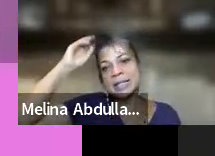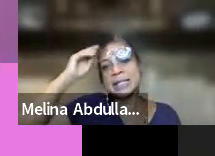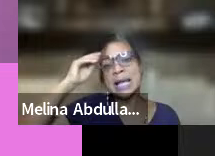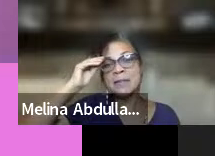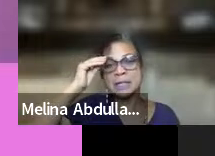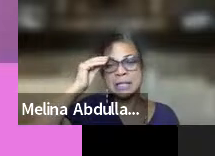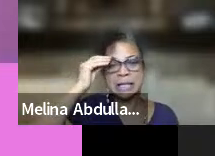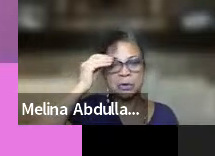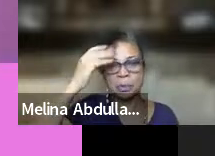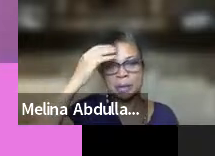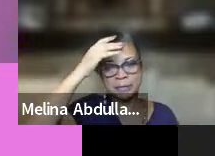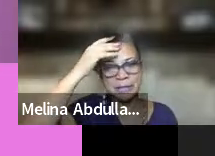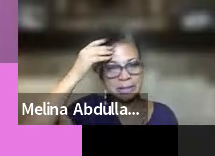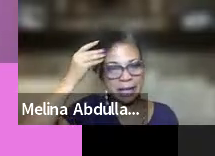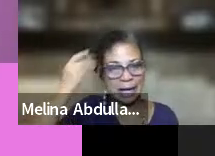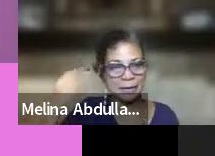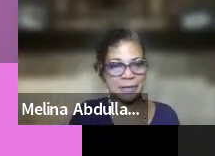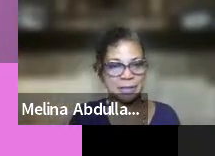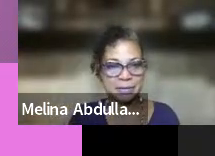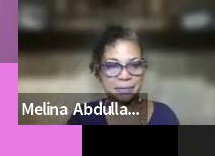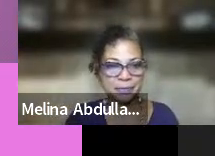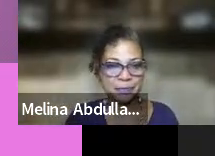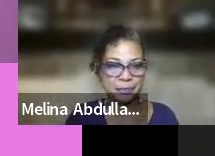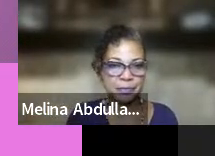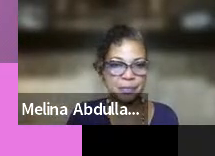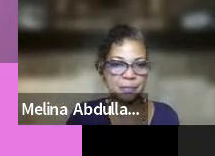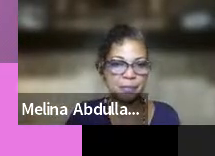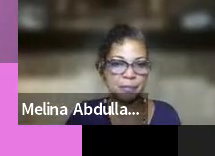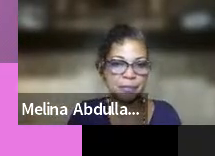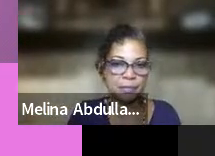They didn't save a single one of these lives.